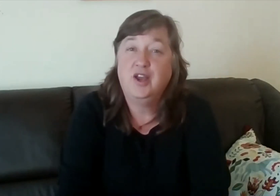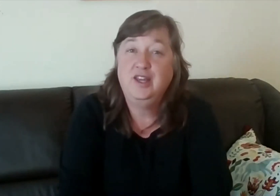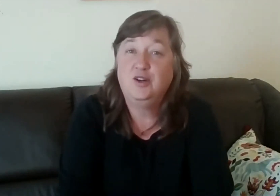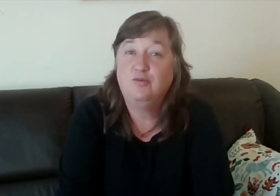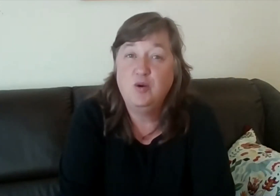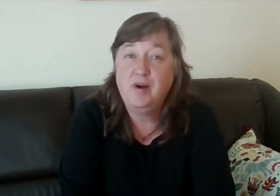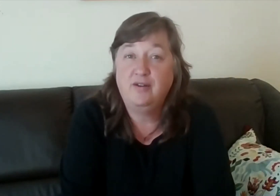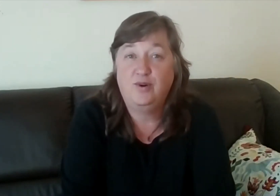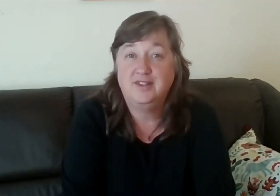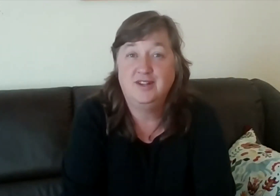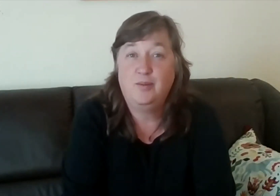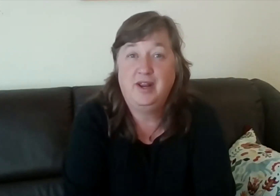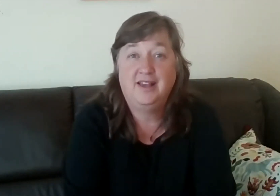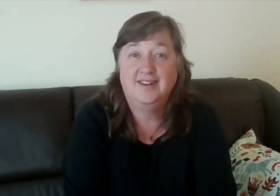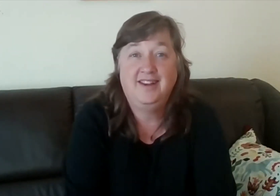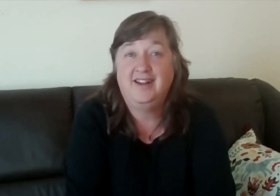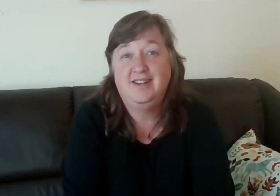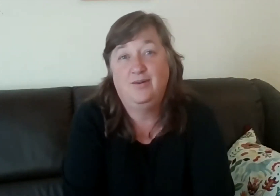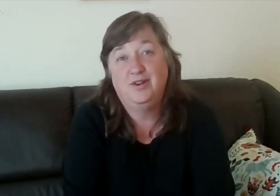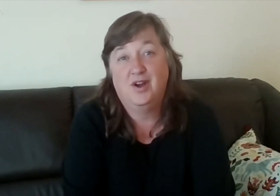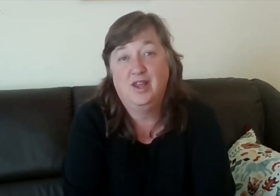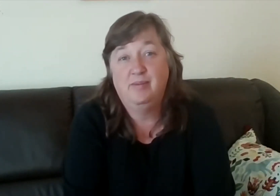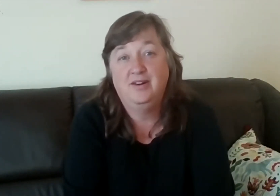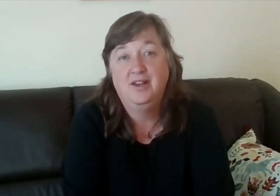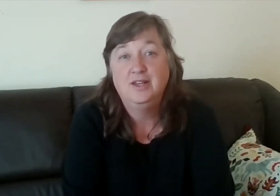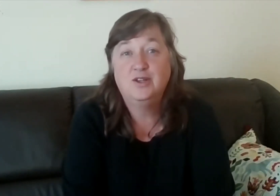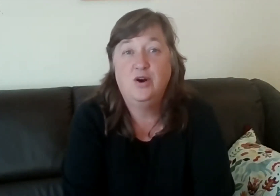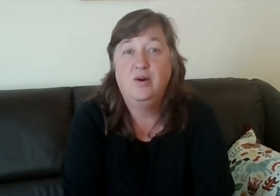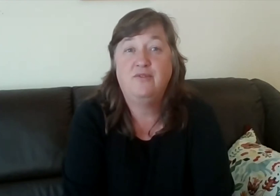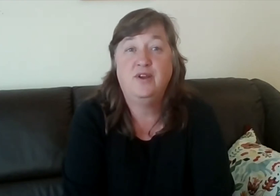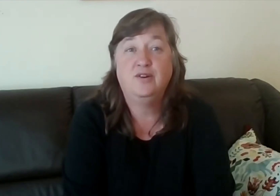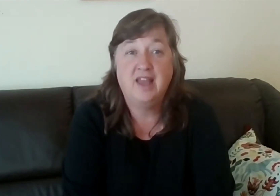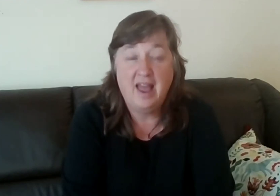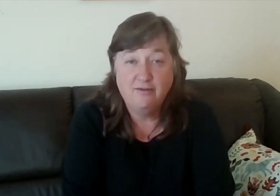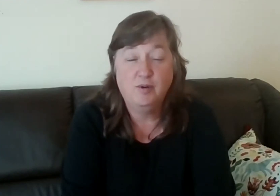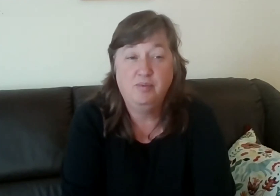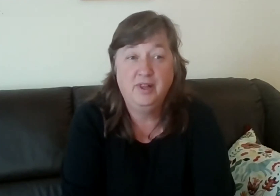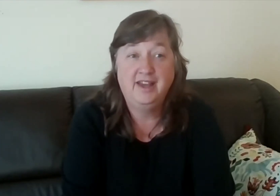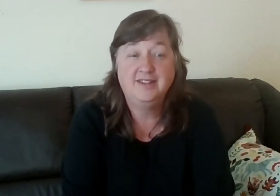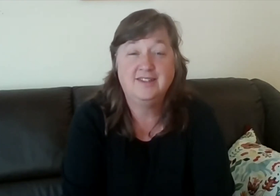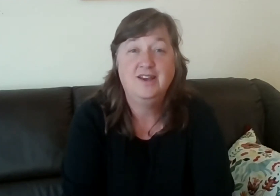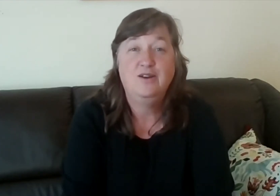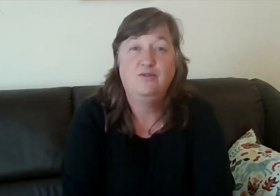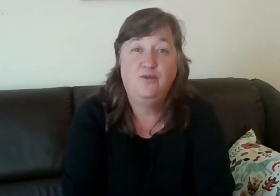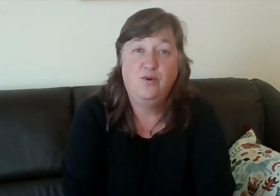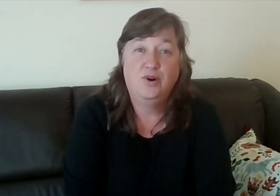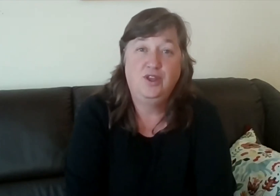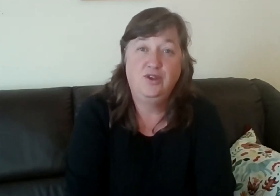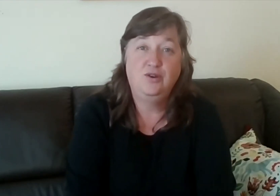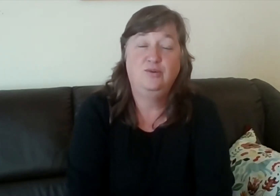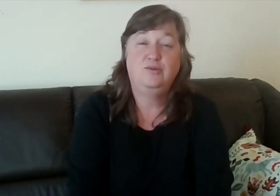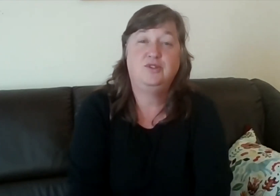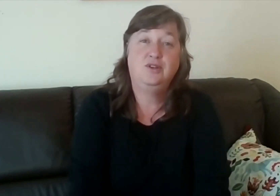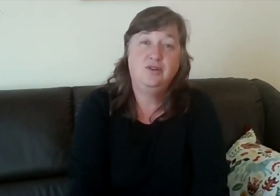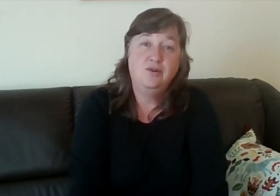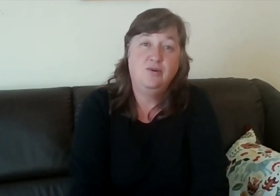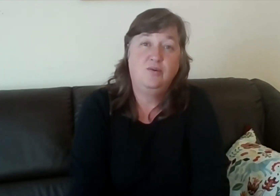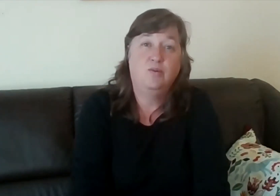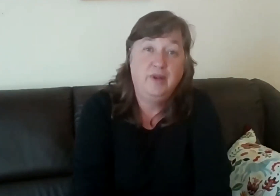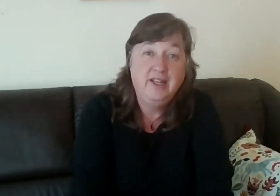in a robot voice and nobody has any idea what you're talking about. So if there's ever a place for you to